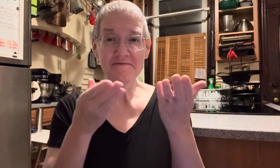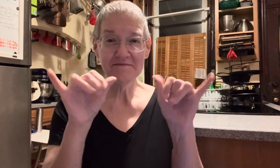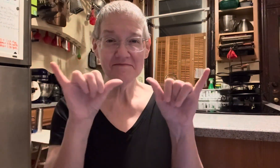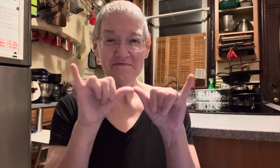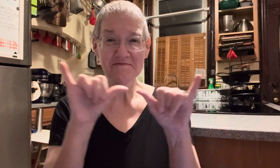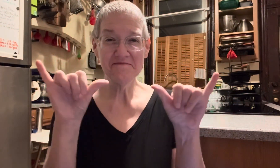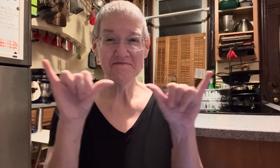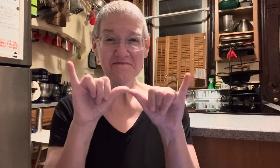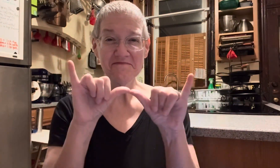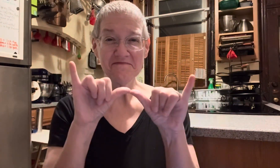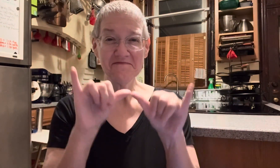Find the serving size.